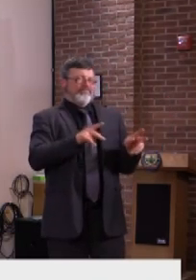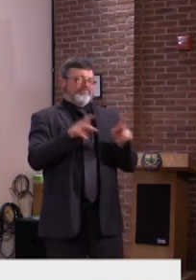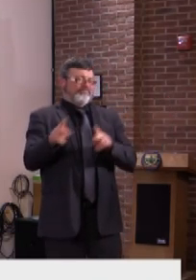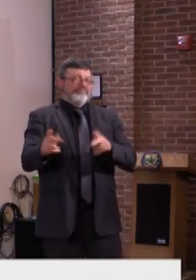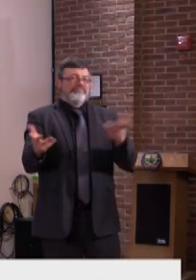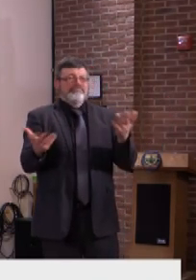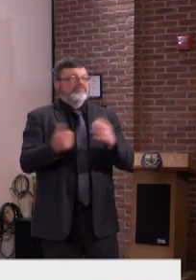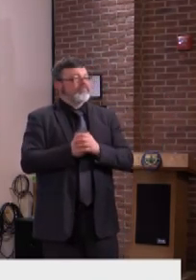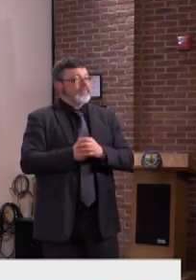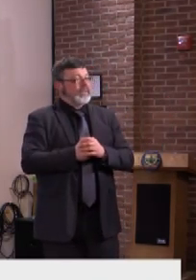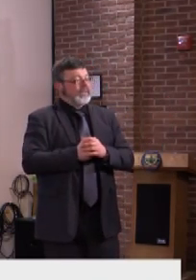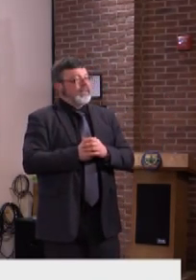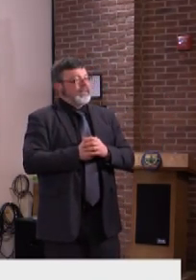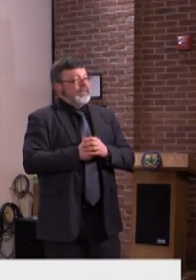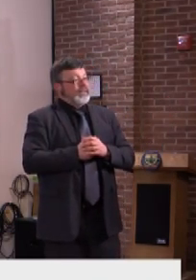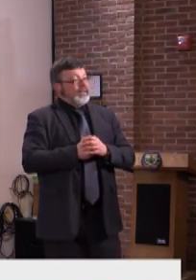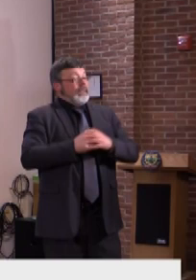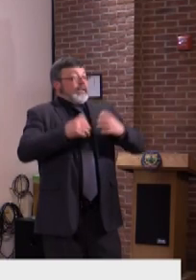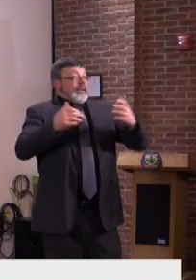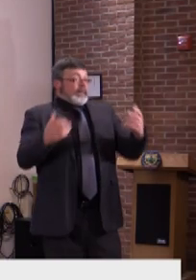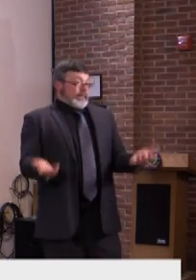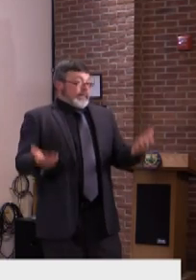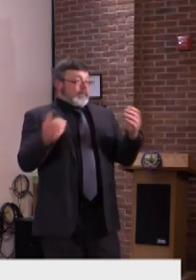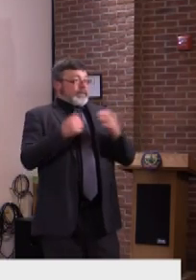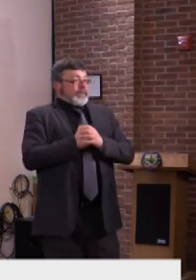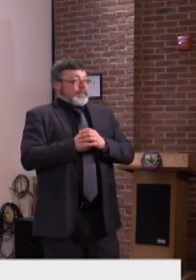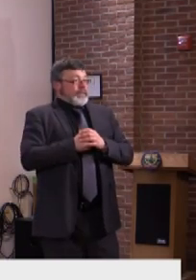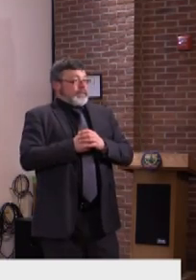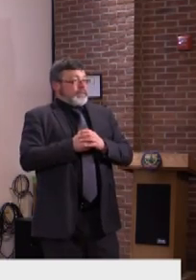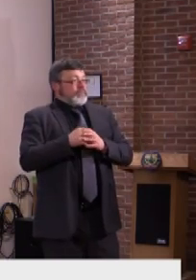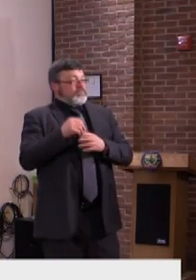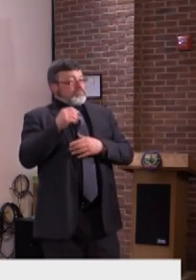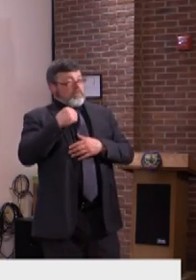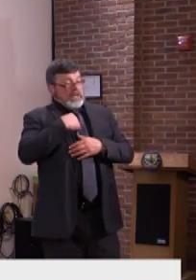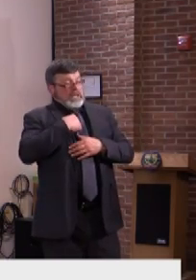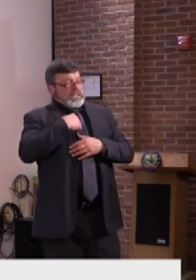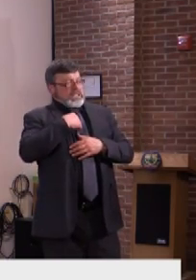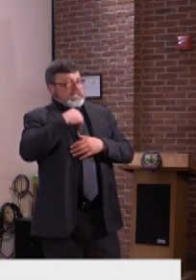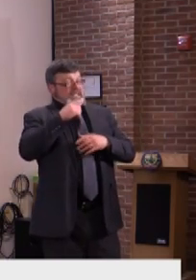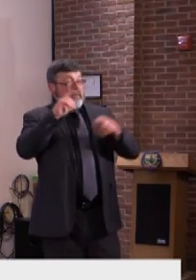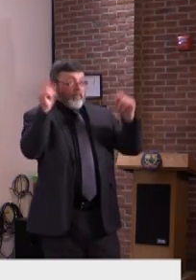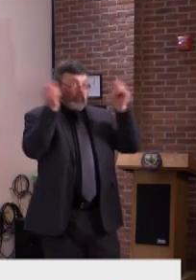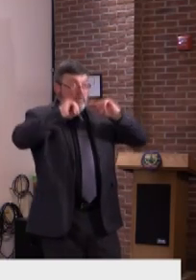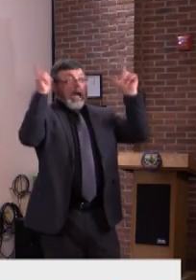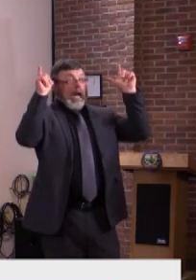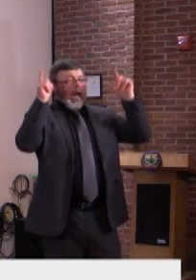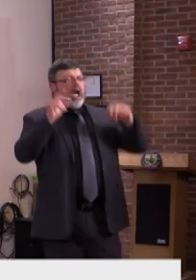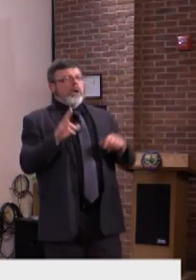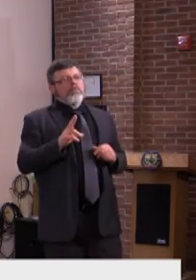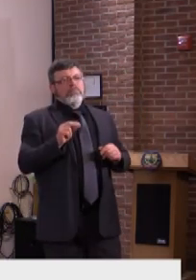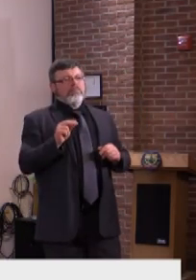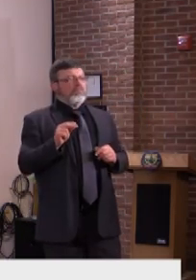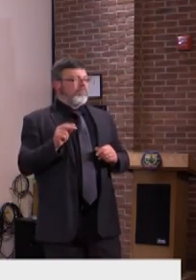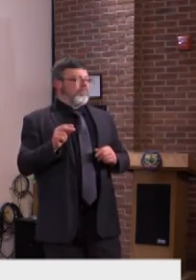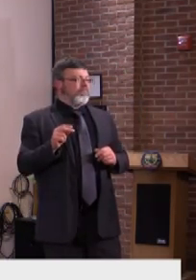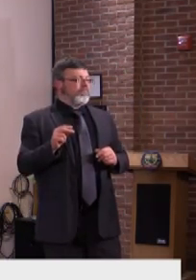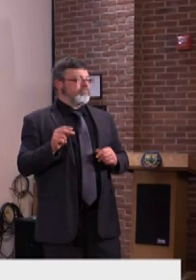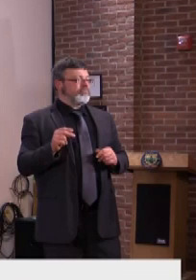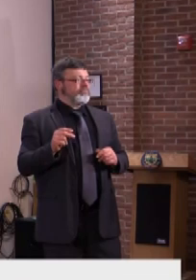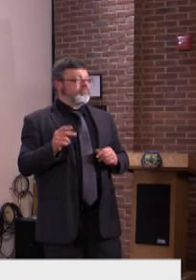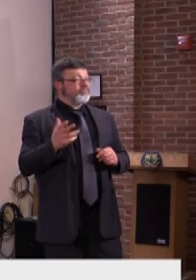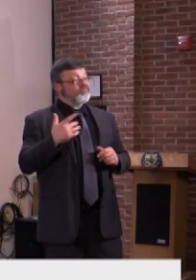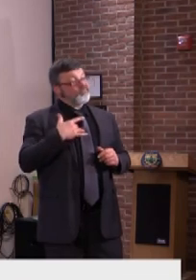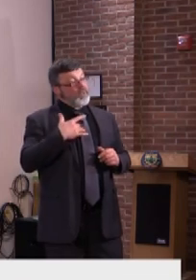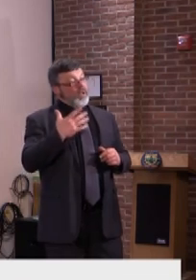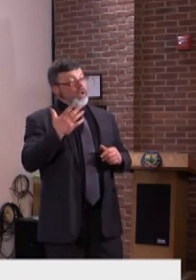in some respects i'm surprised in other respects i'm not um but but i'm grateful that uh none of the cases